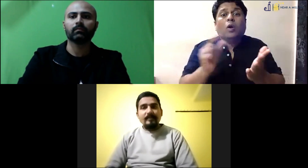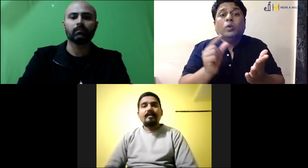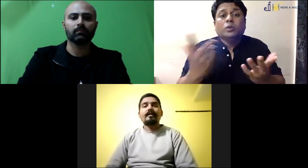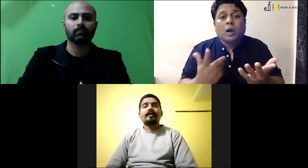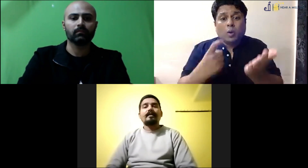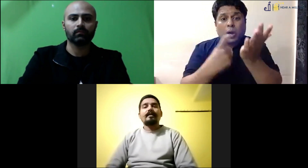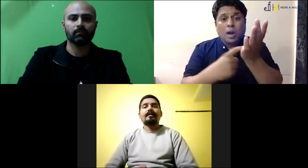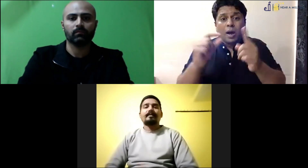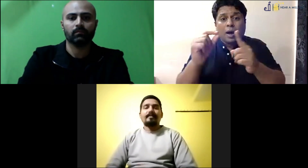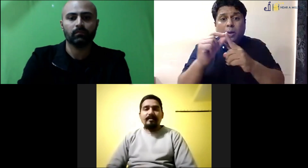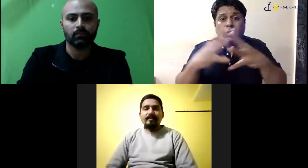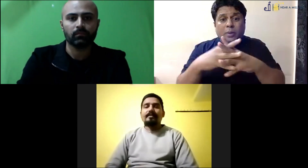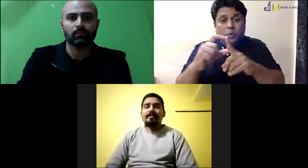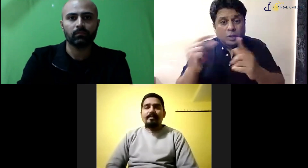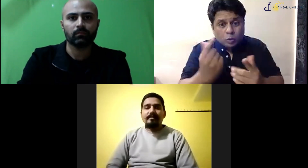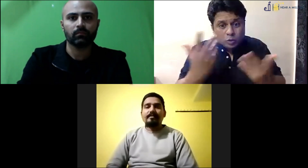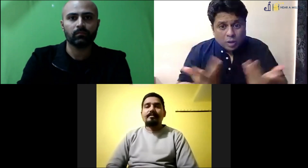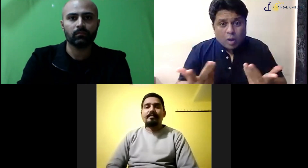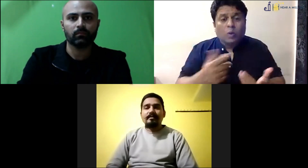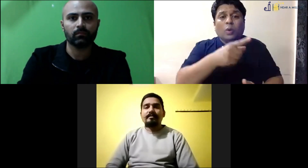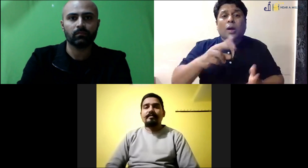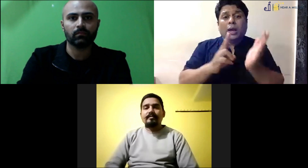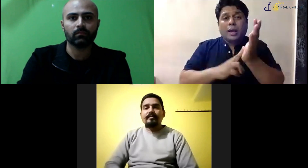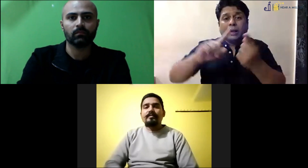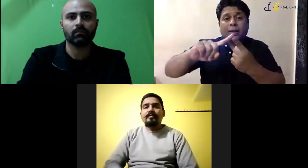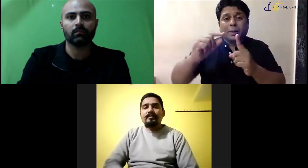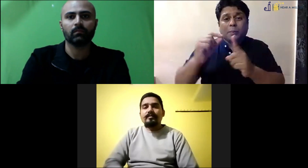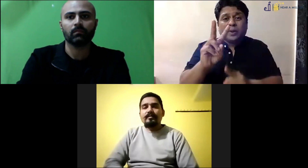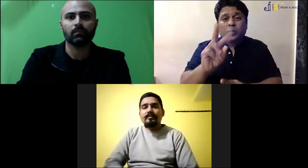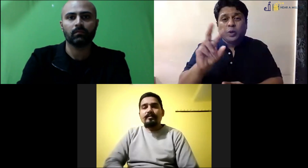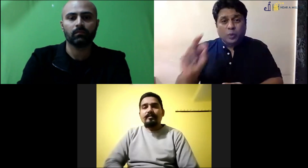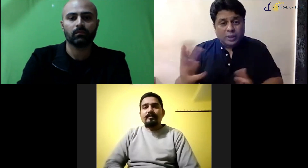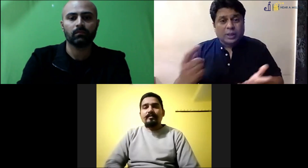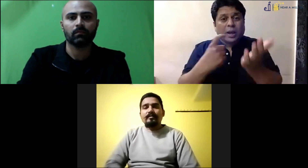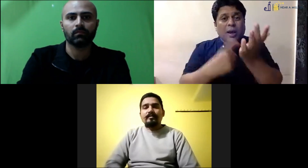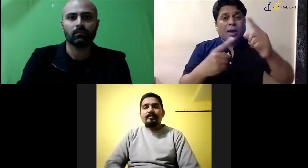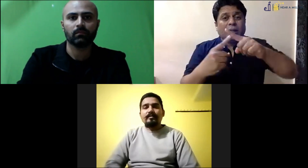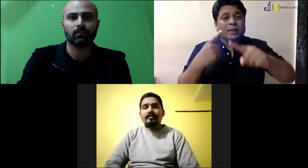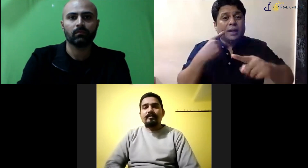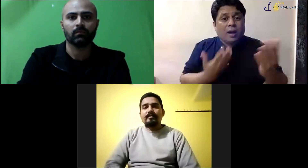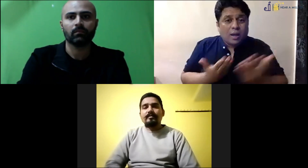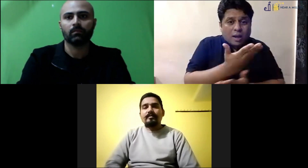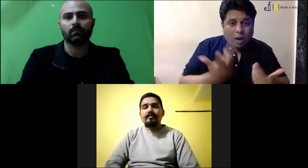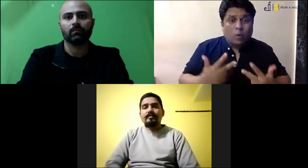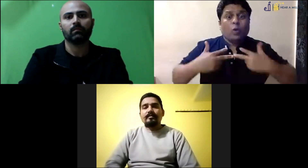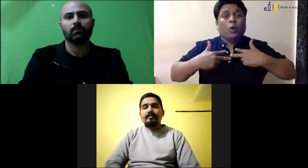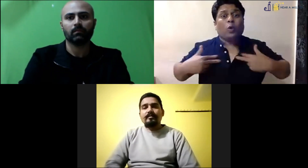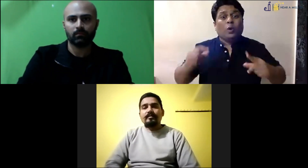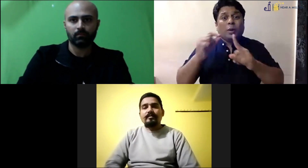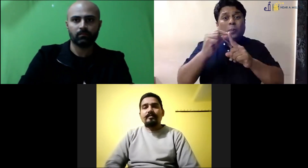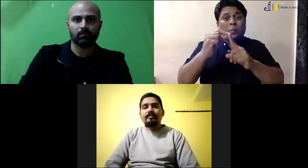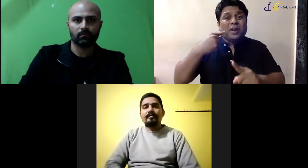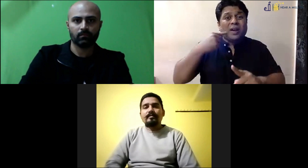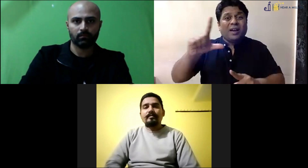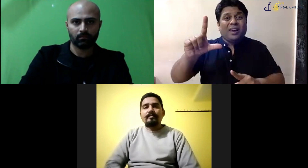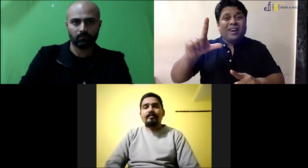are the areas where we're missing out on, and with law there's RPWD and NEP 2020, then RIT,